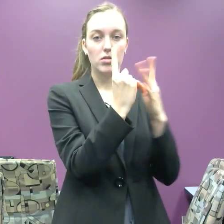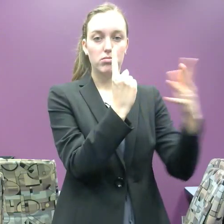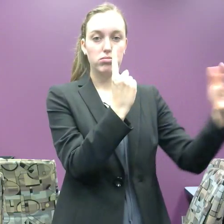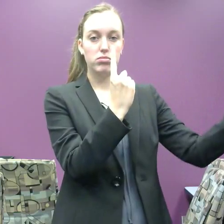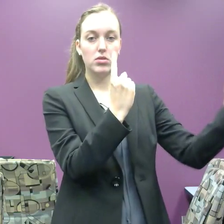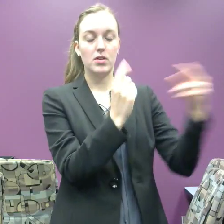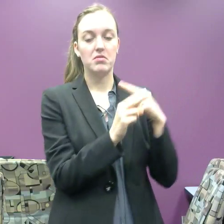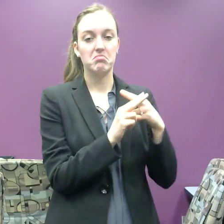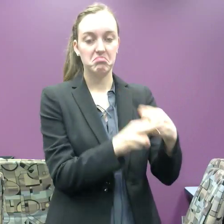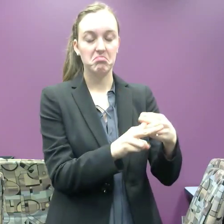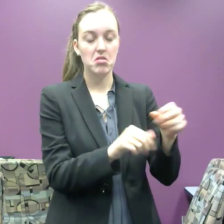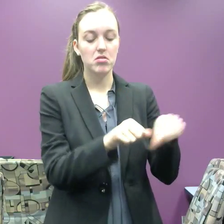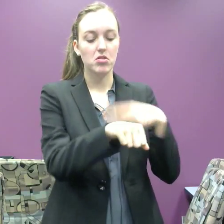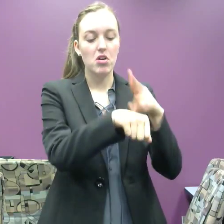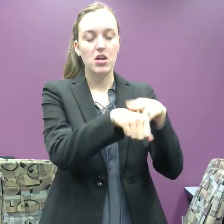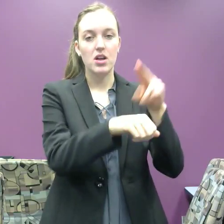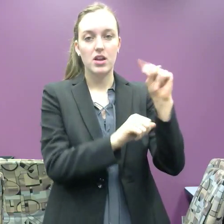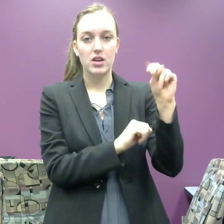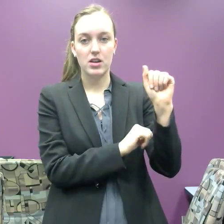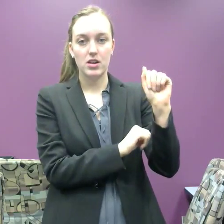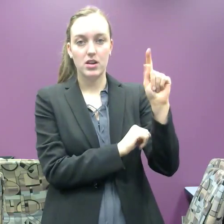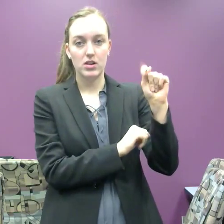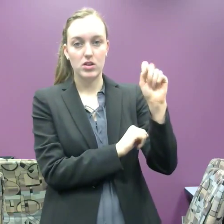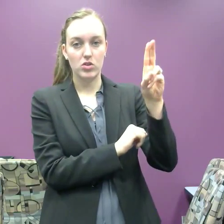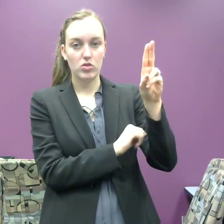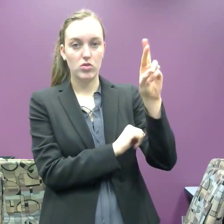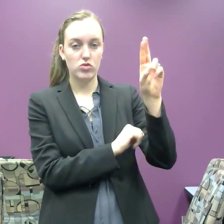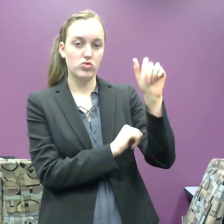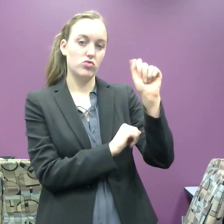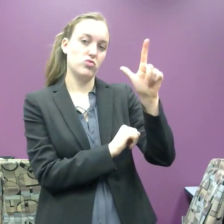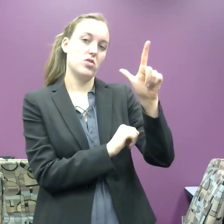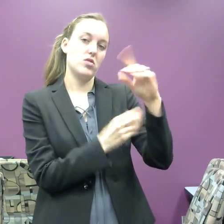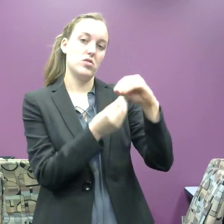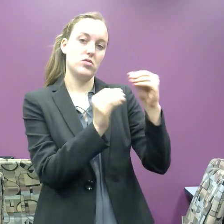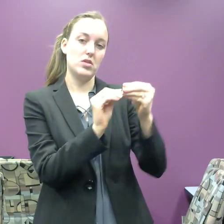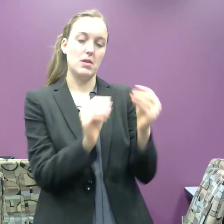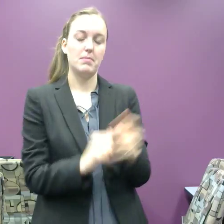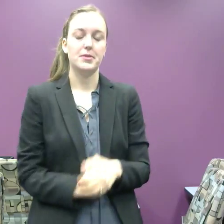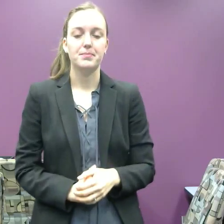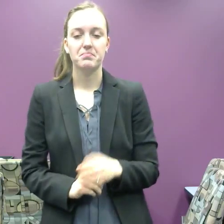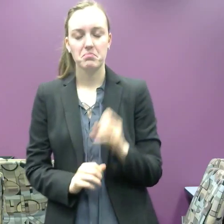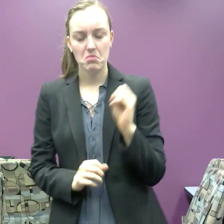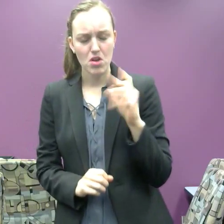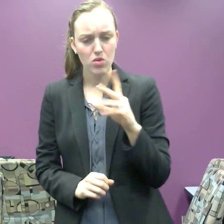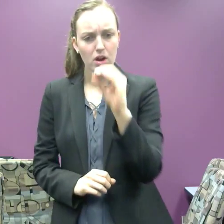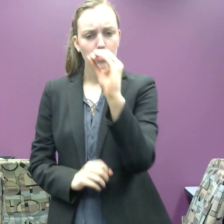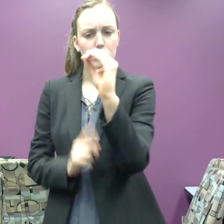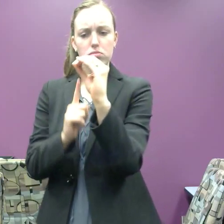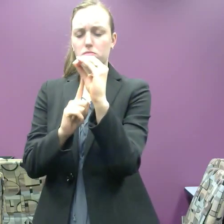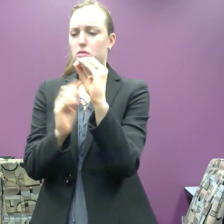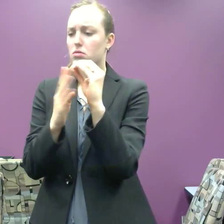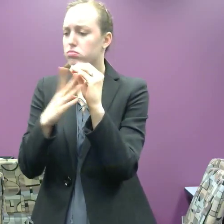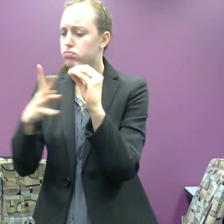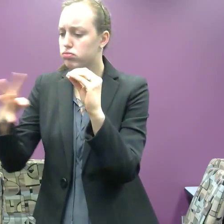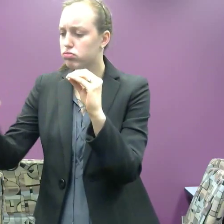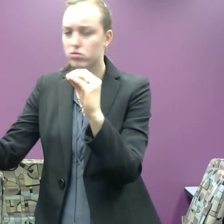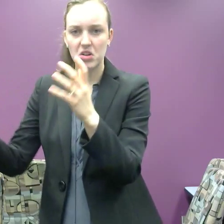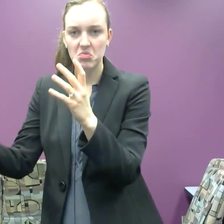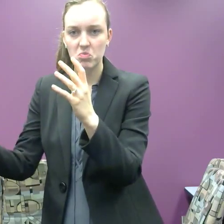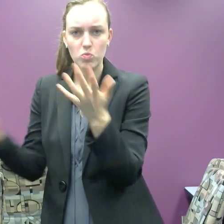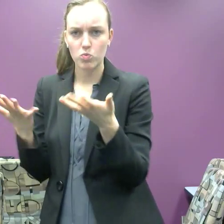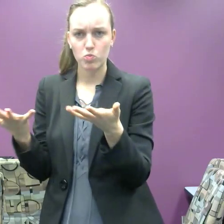-2 on the number line. All right, -2 is 2 units to the left. So we take